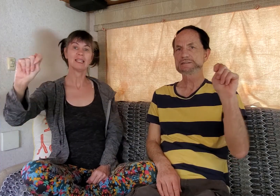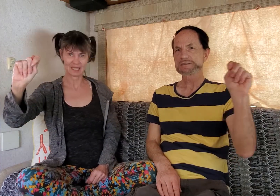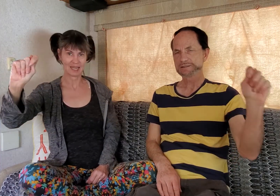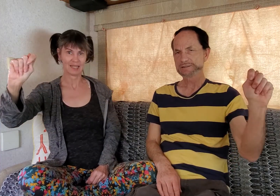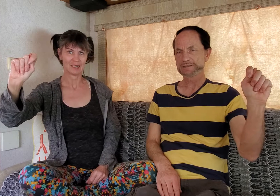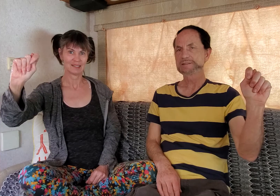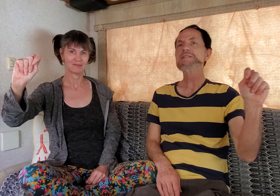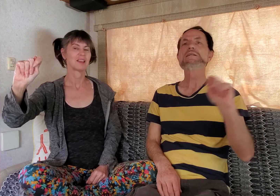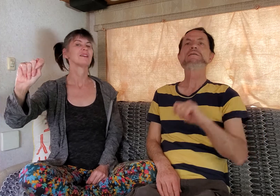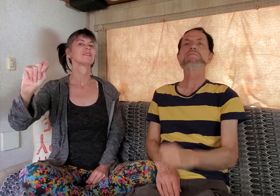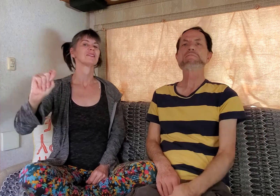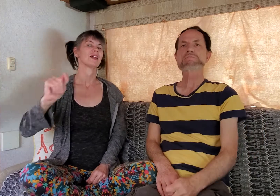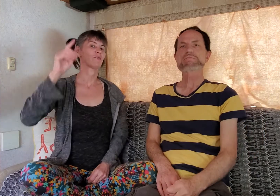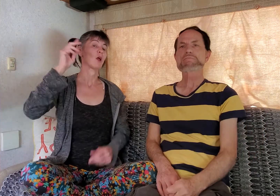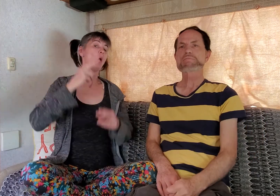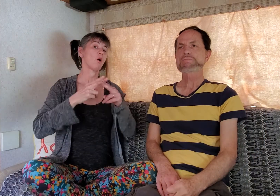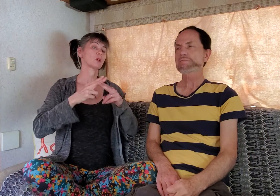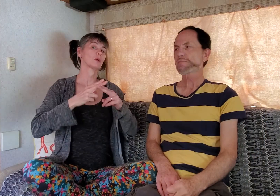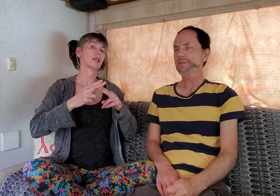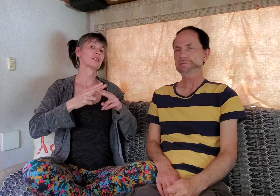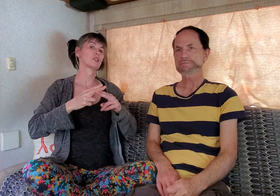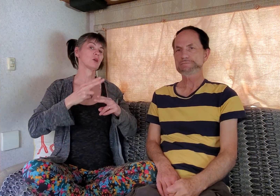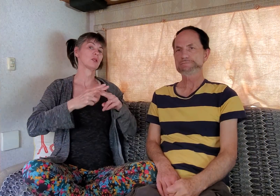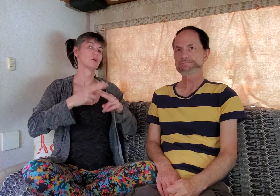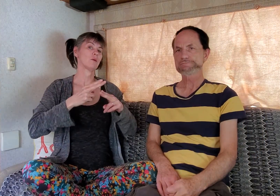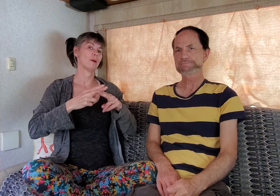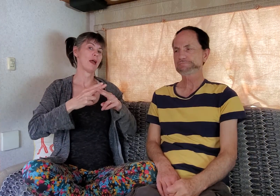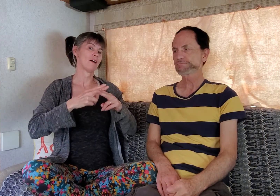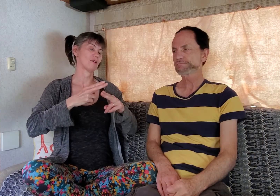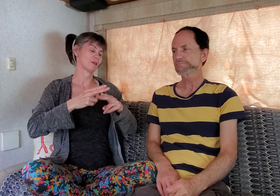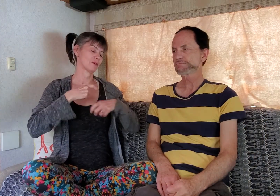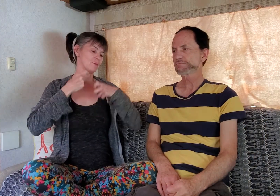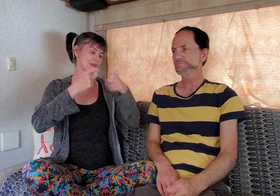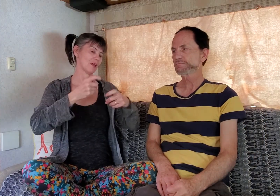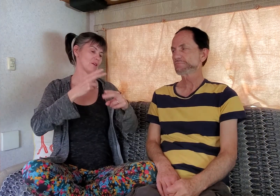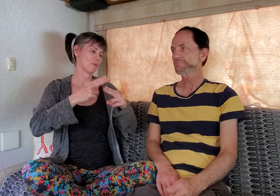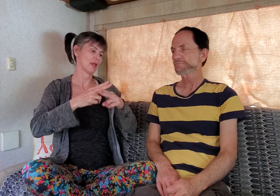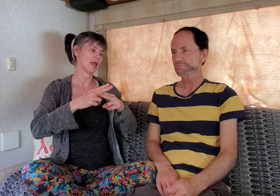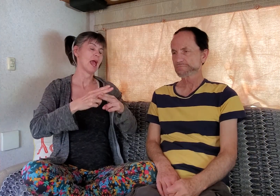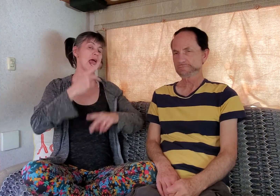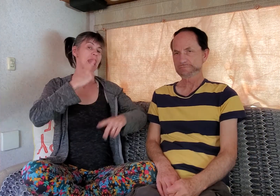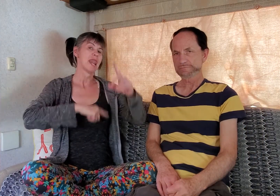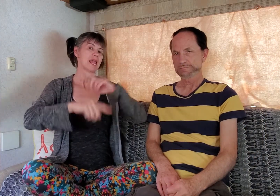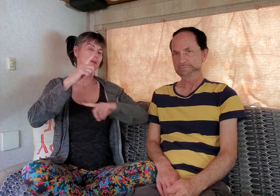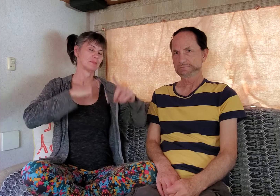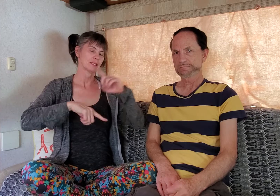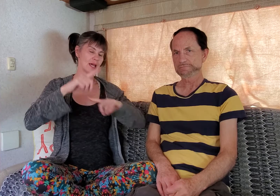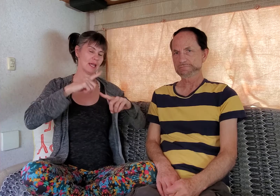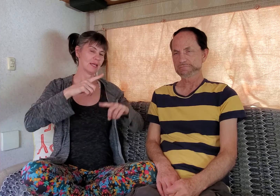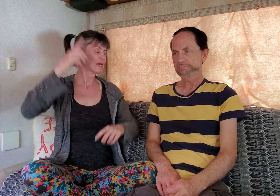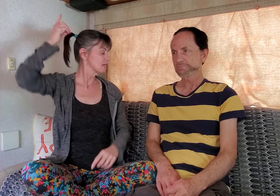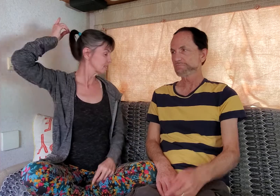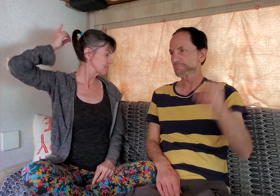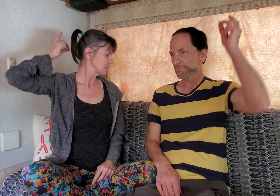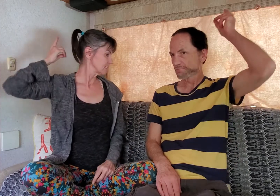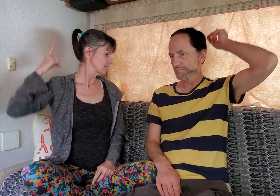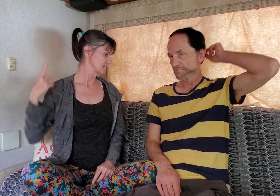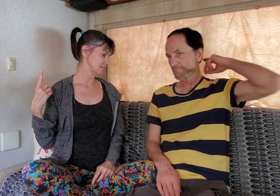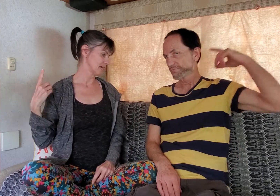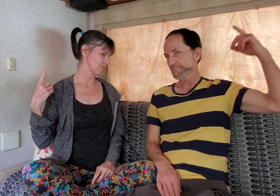C-R-O-C-K-E-T-T. Davy, or as we like to do, we gave him a name sign, Davy